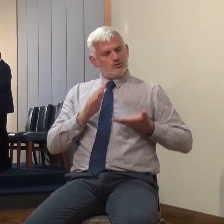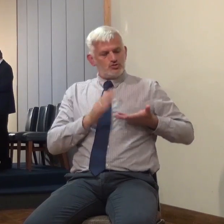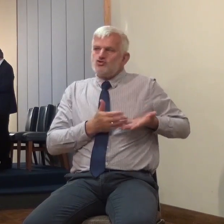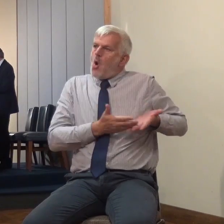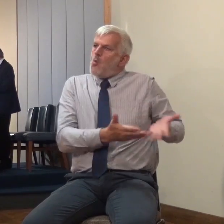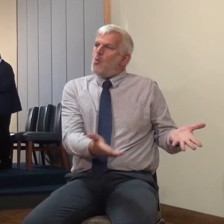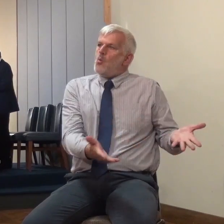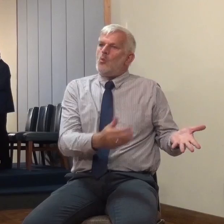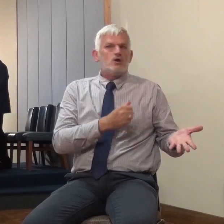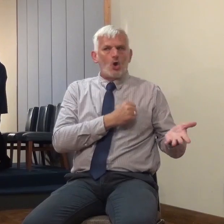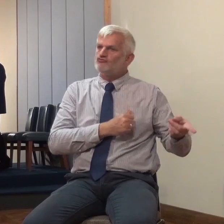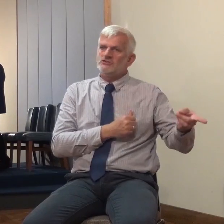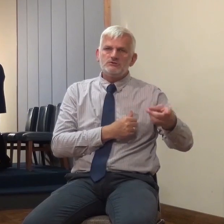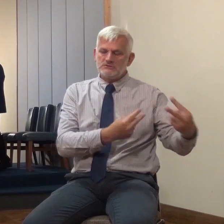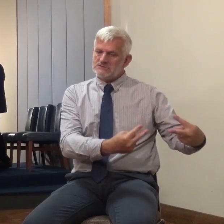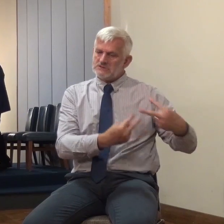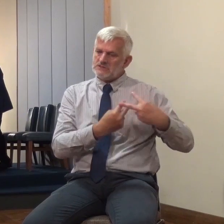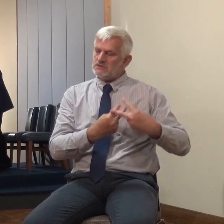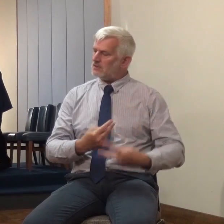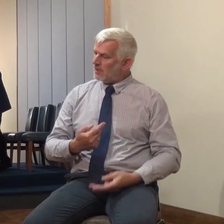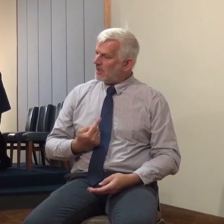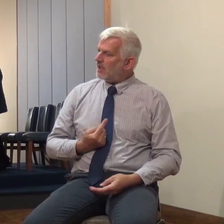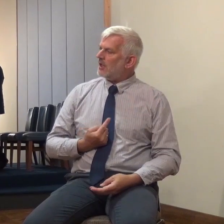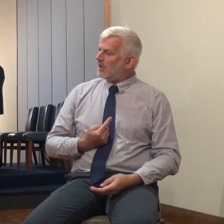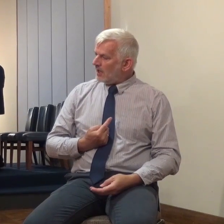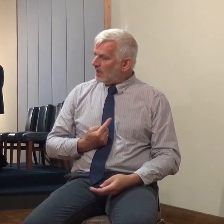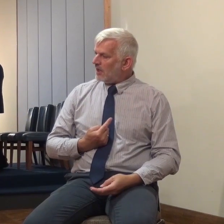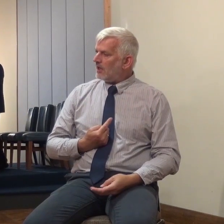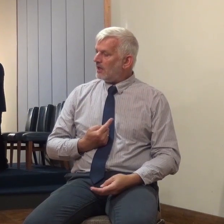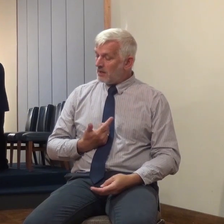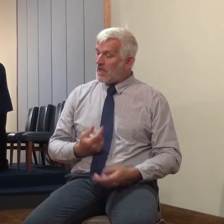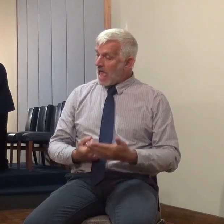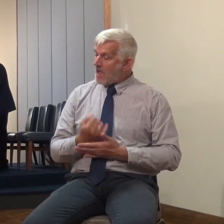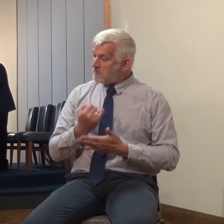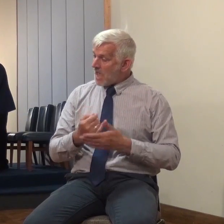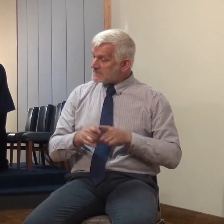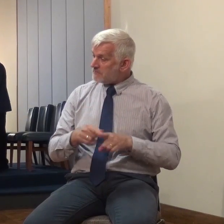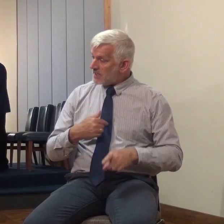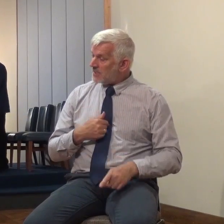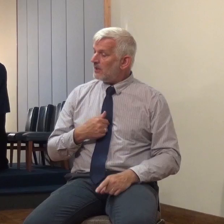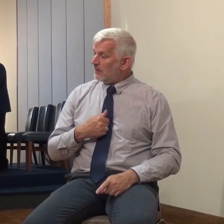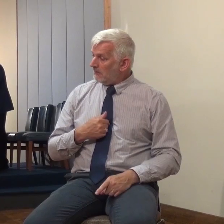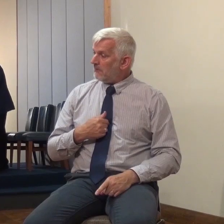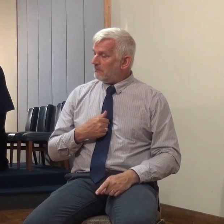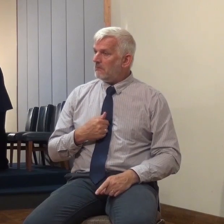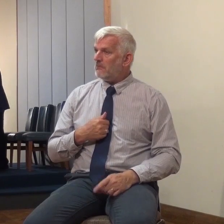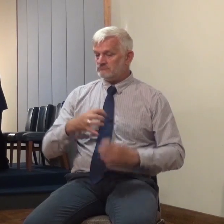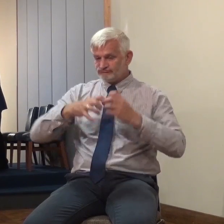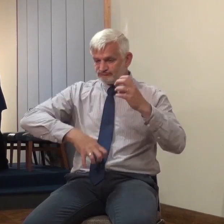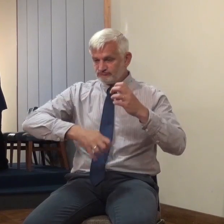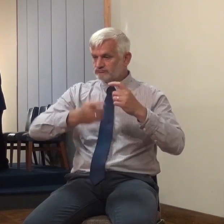we live our lives in this fallen world where accidents will happen, calamities will befall us, or those we